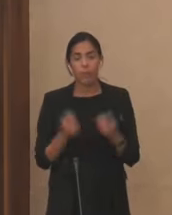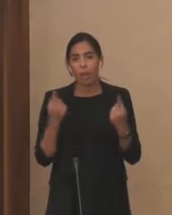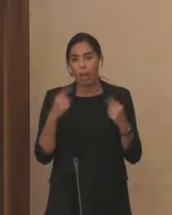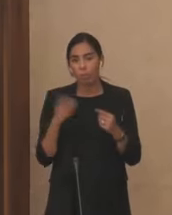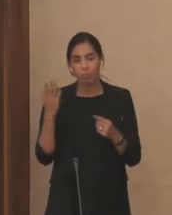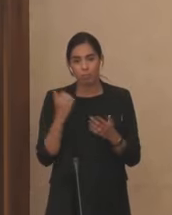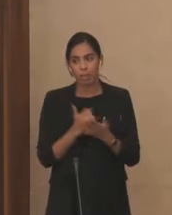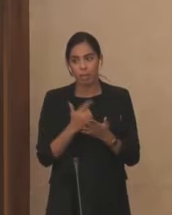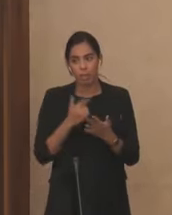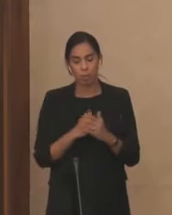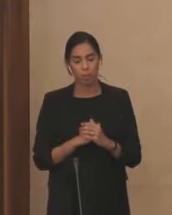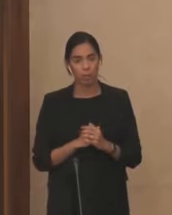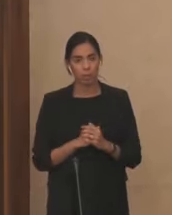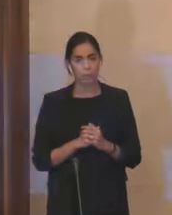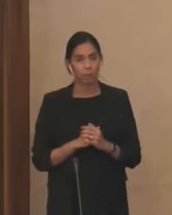So